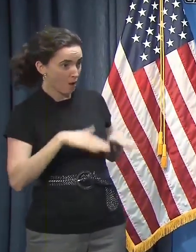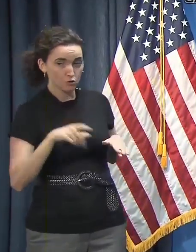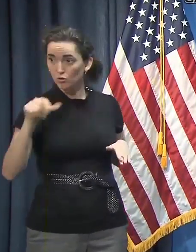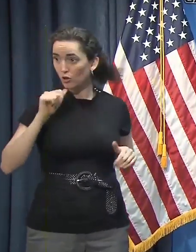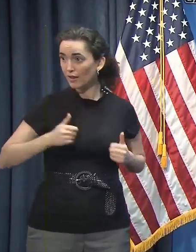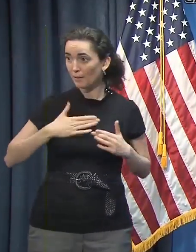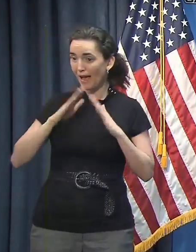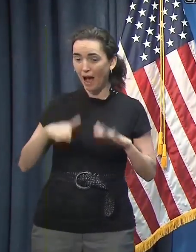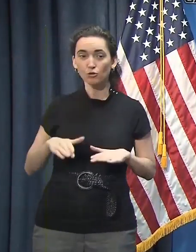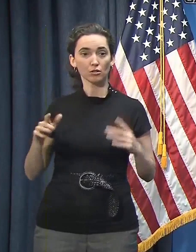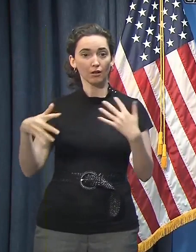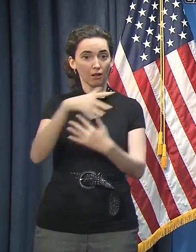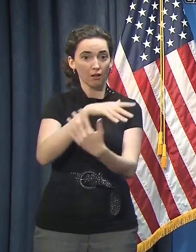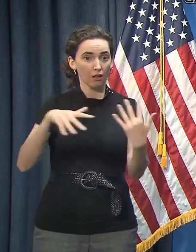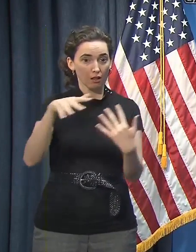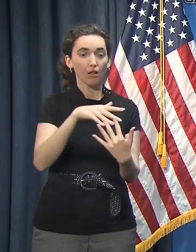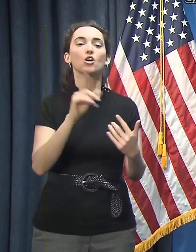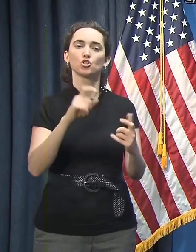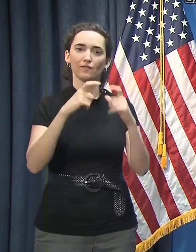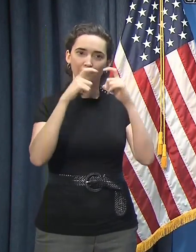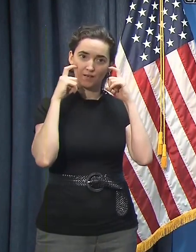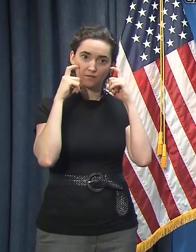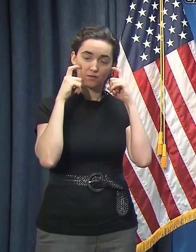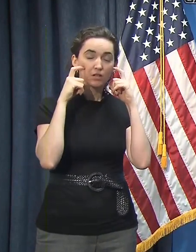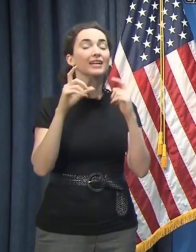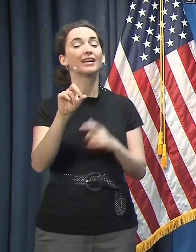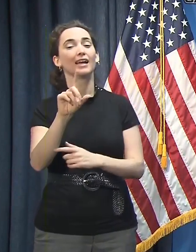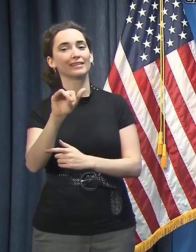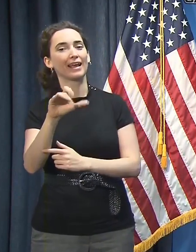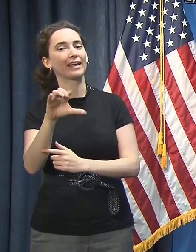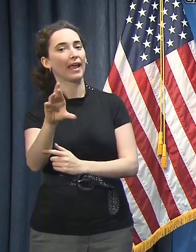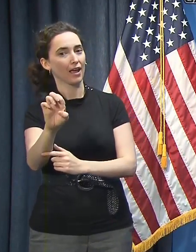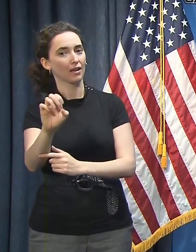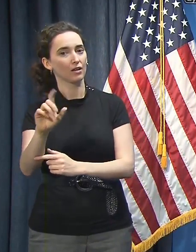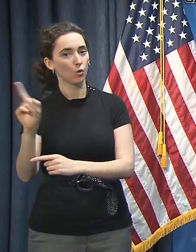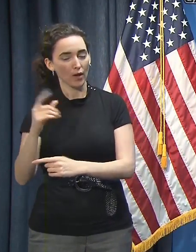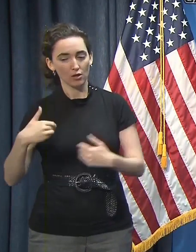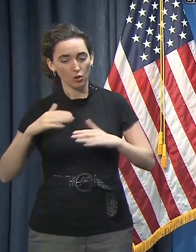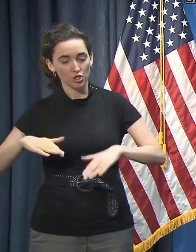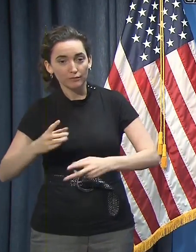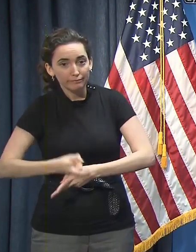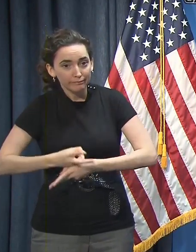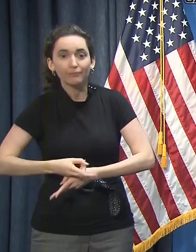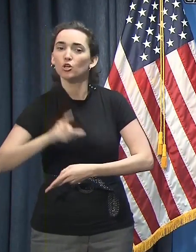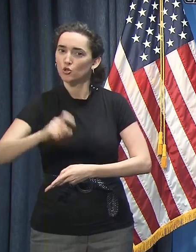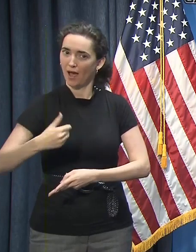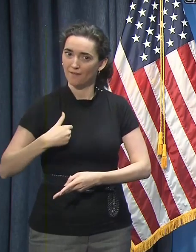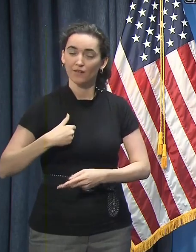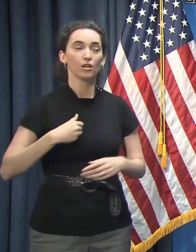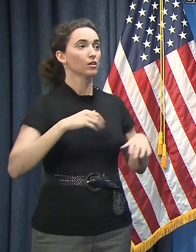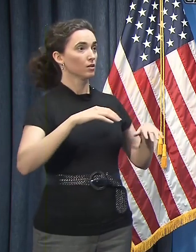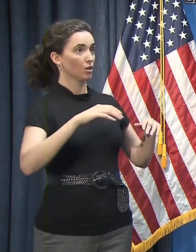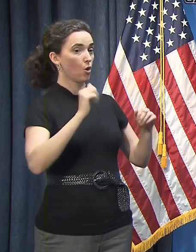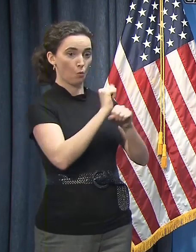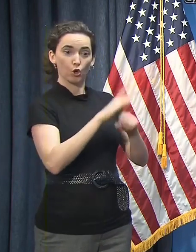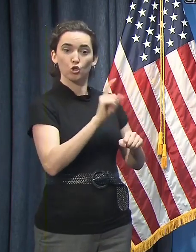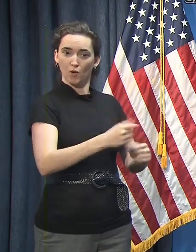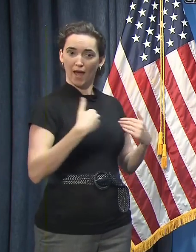household. This does include daycare settings, and it applies to the workers and to the children who are over 2 years